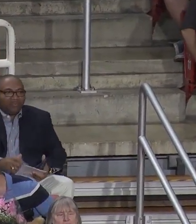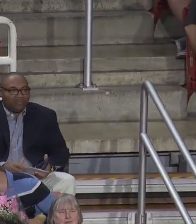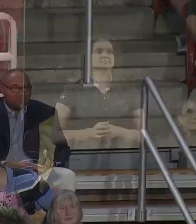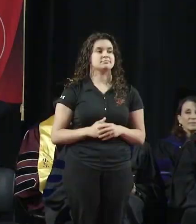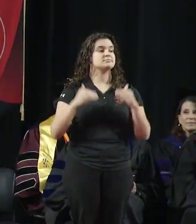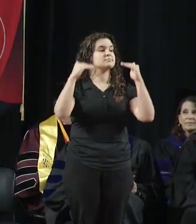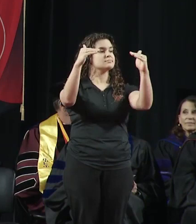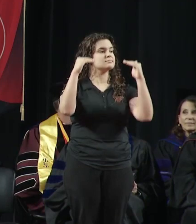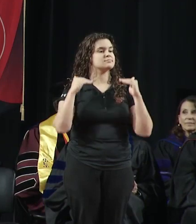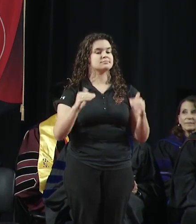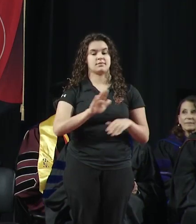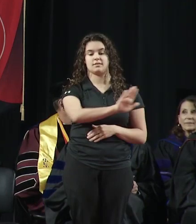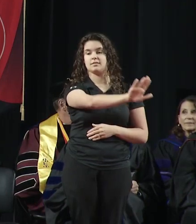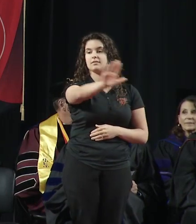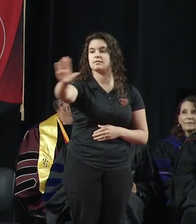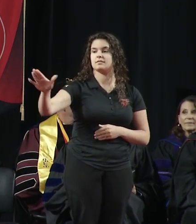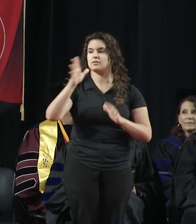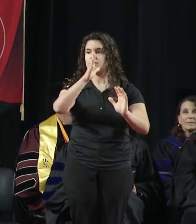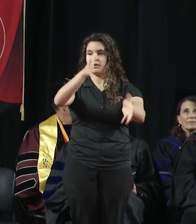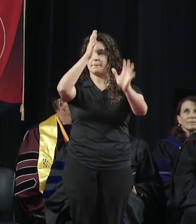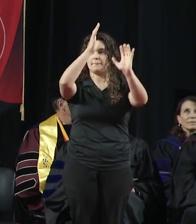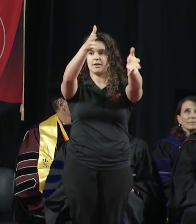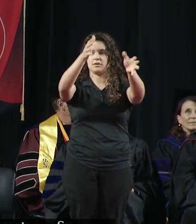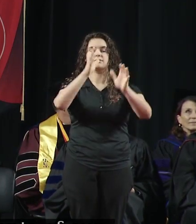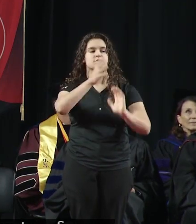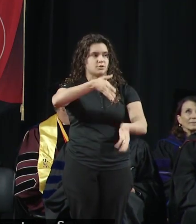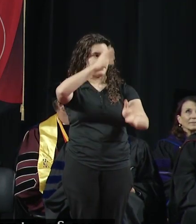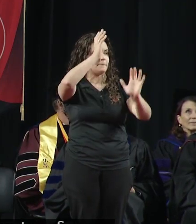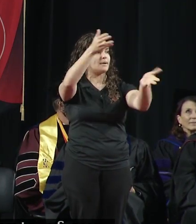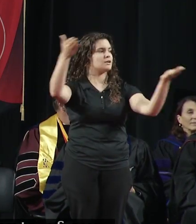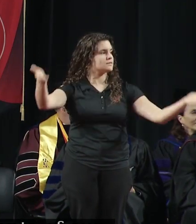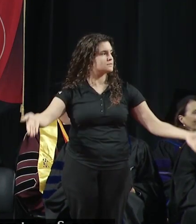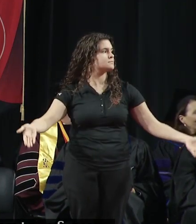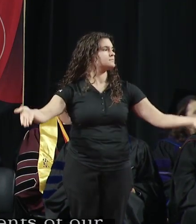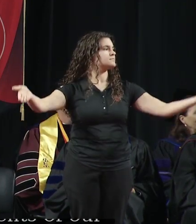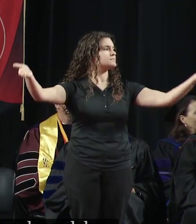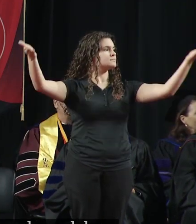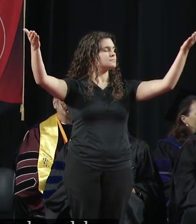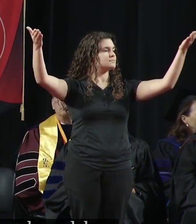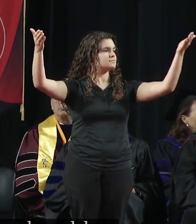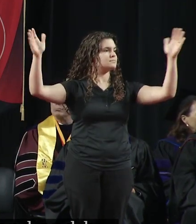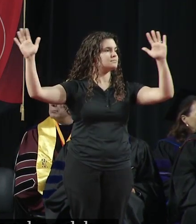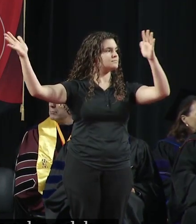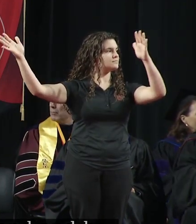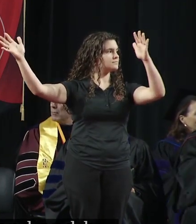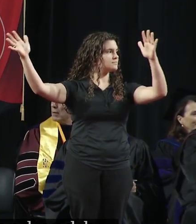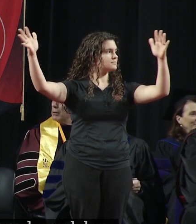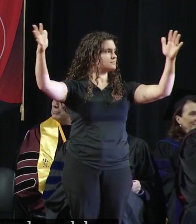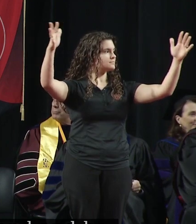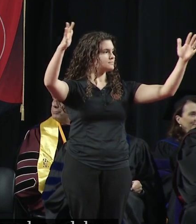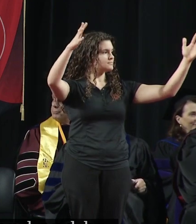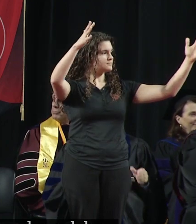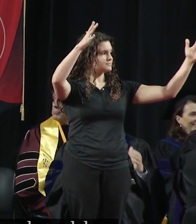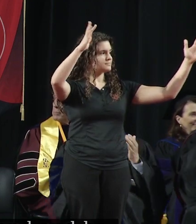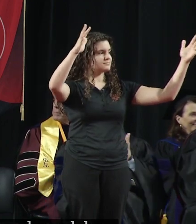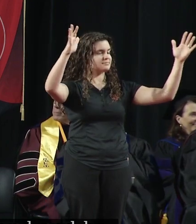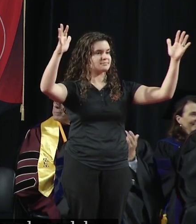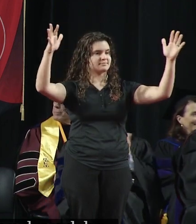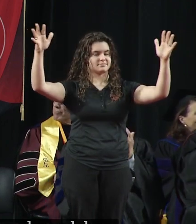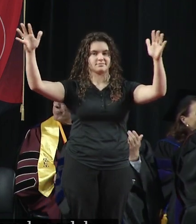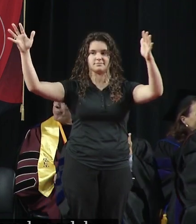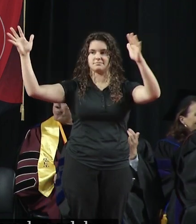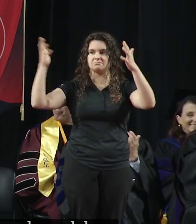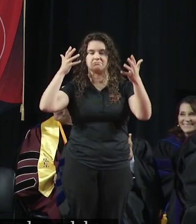Would the grandparents of our candidates please stand and be recognized?